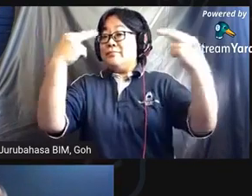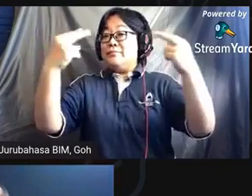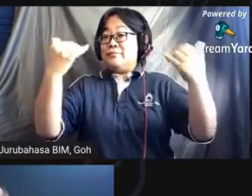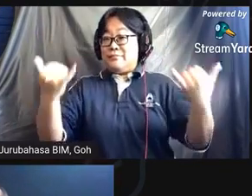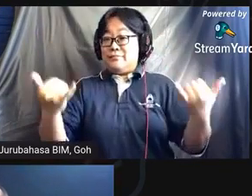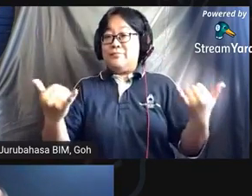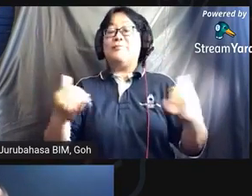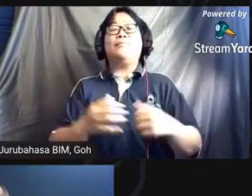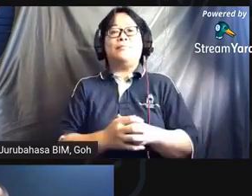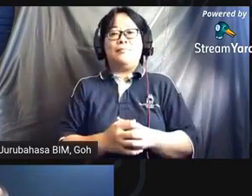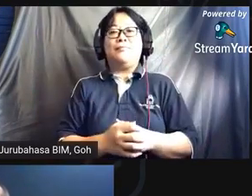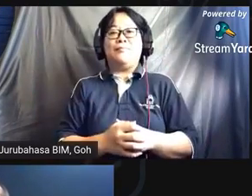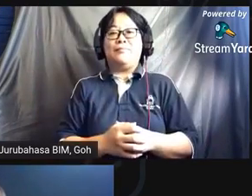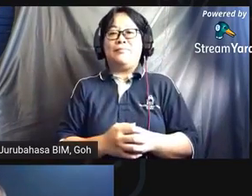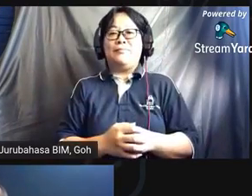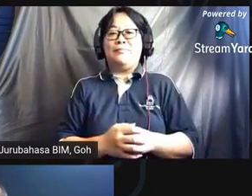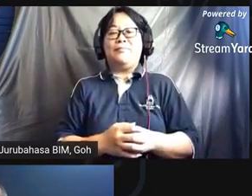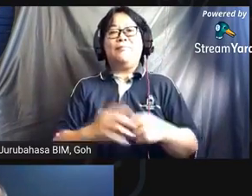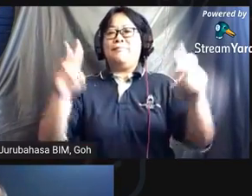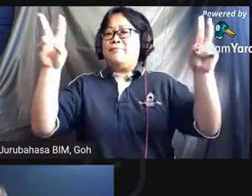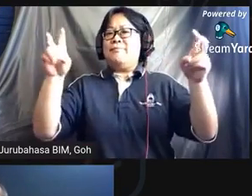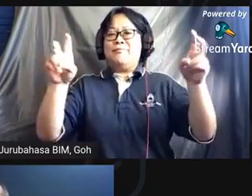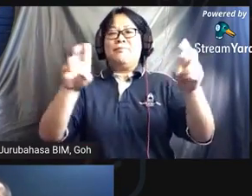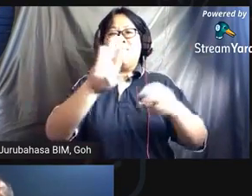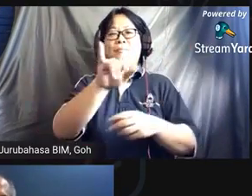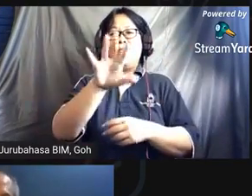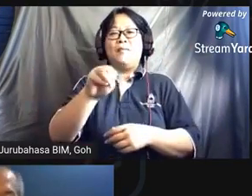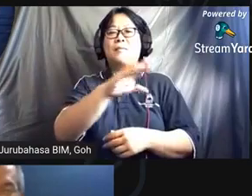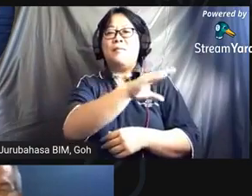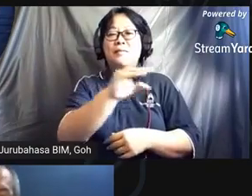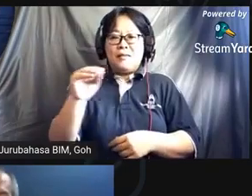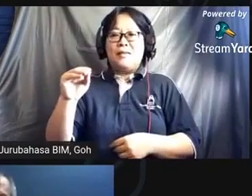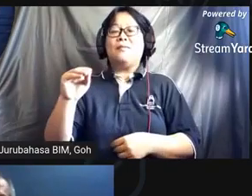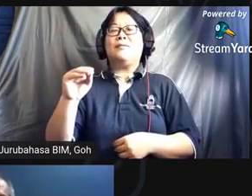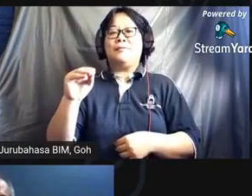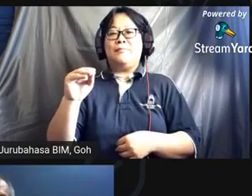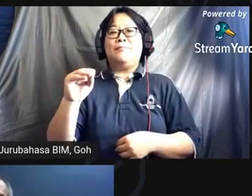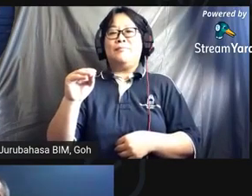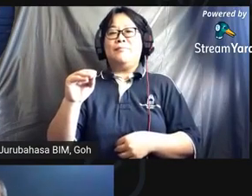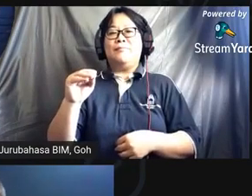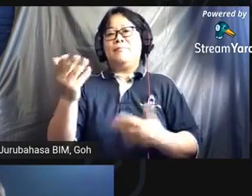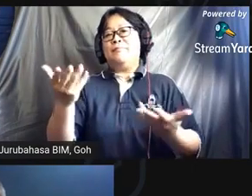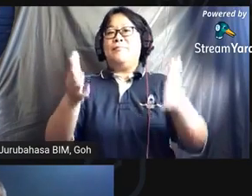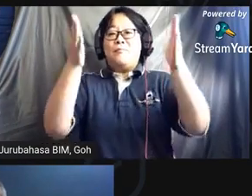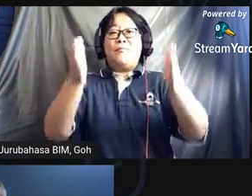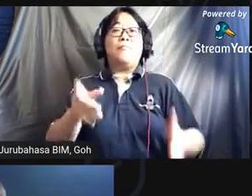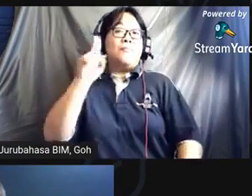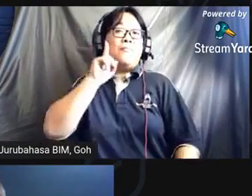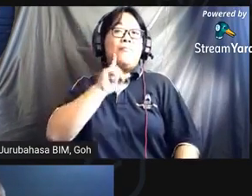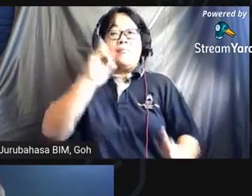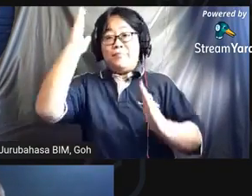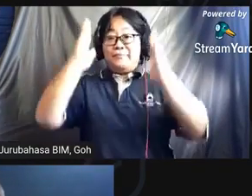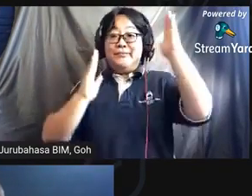tentang bahasa isyarat Malaysia dan juga tentang orang pekak di Malaysia